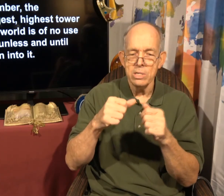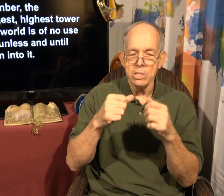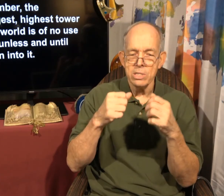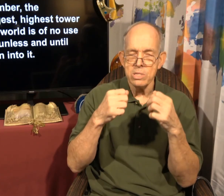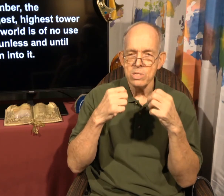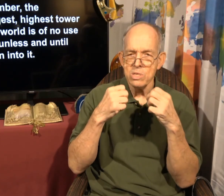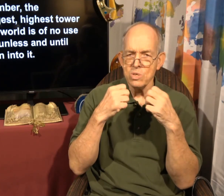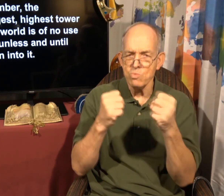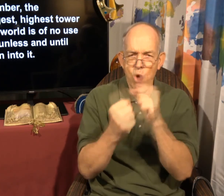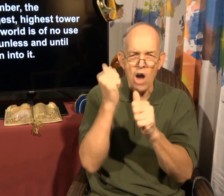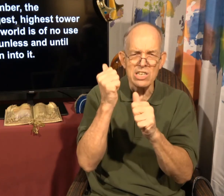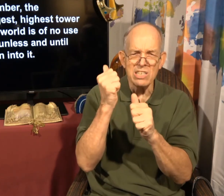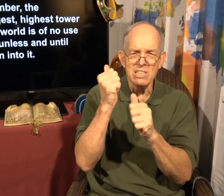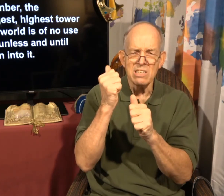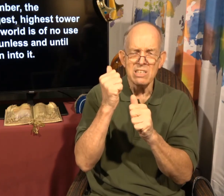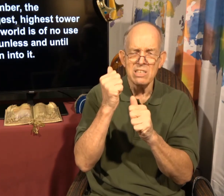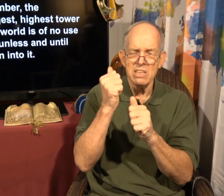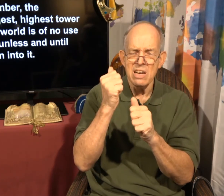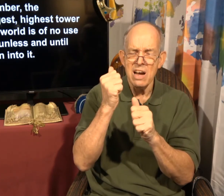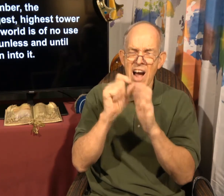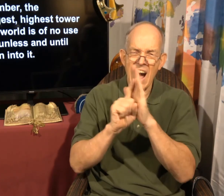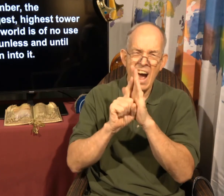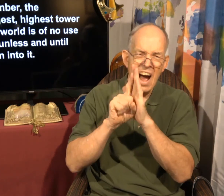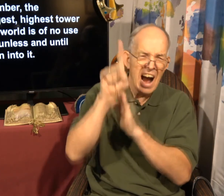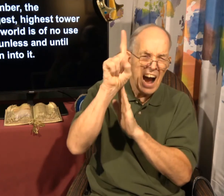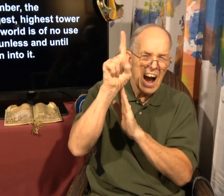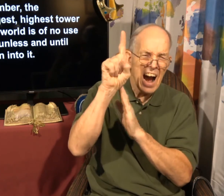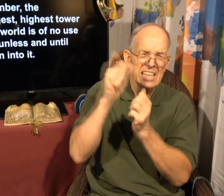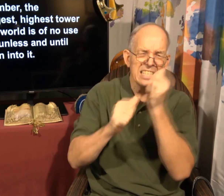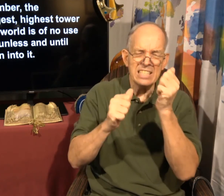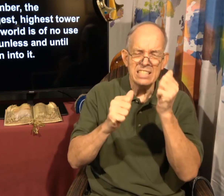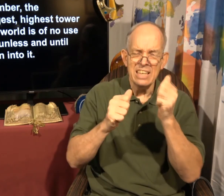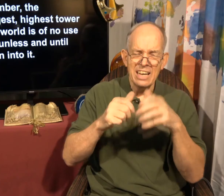in him. Remember,